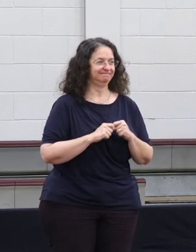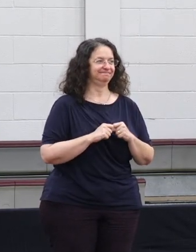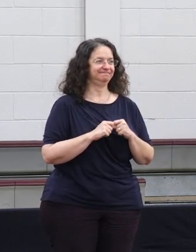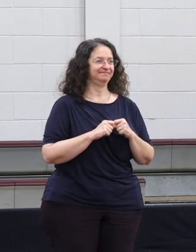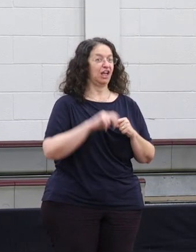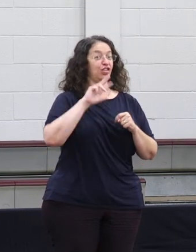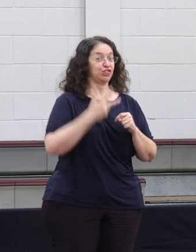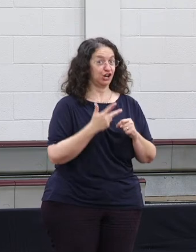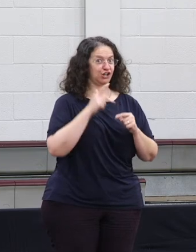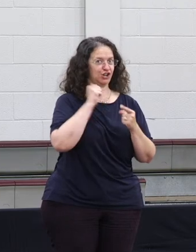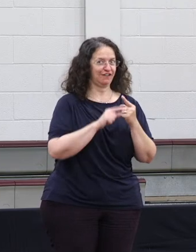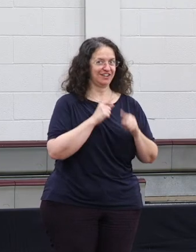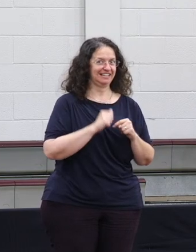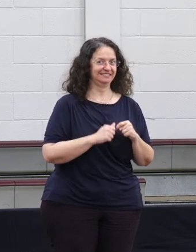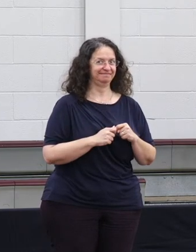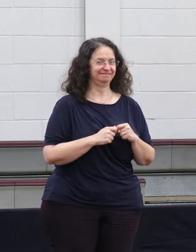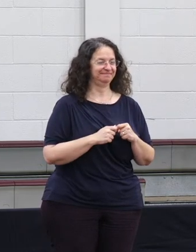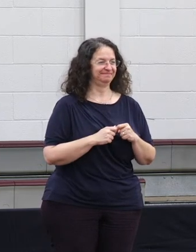the third girlfriend,